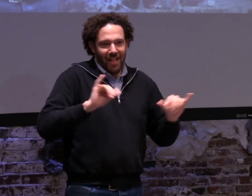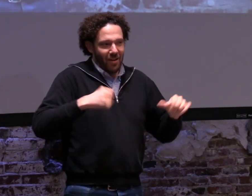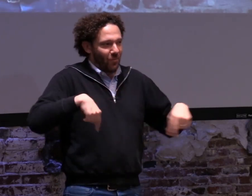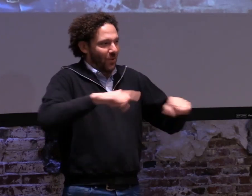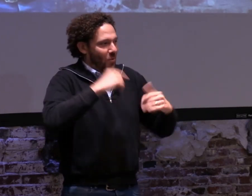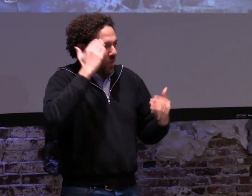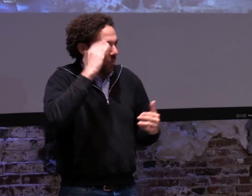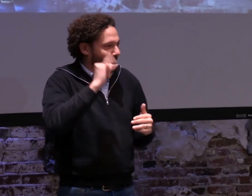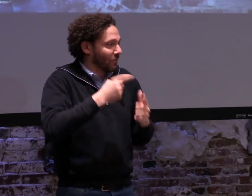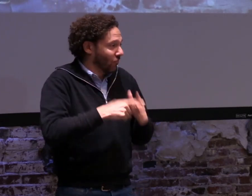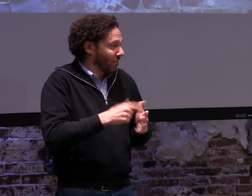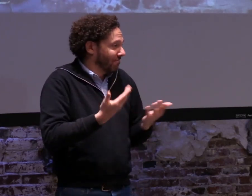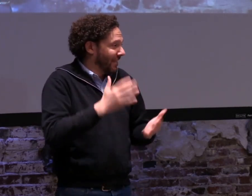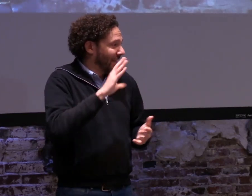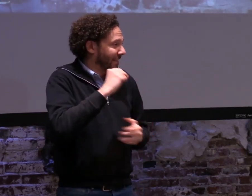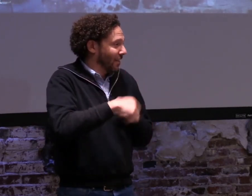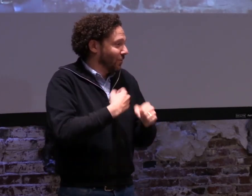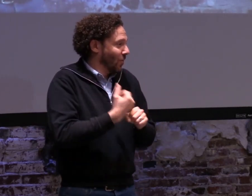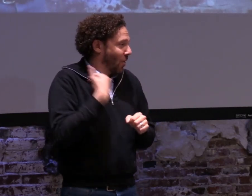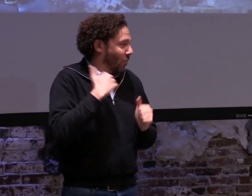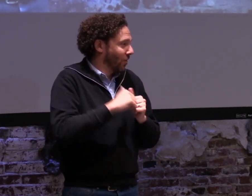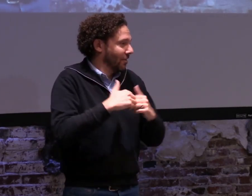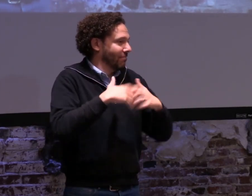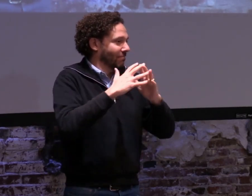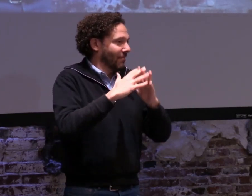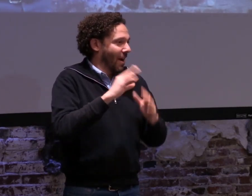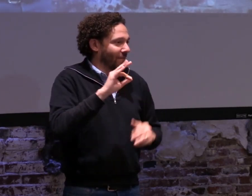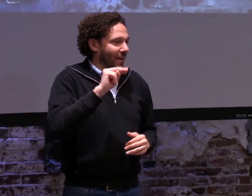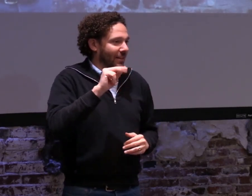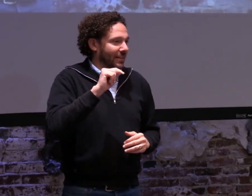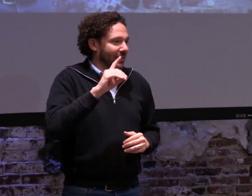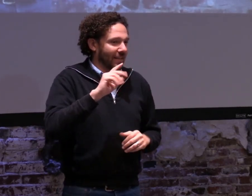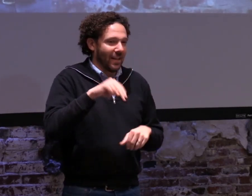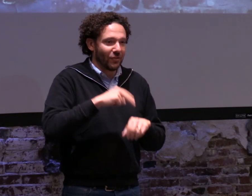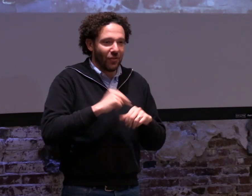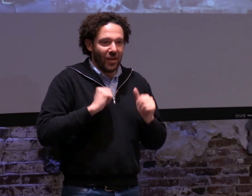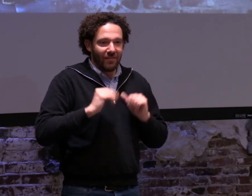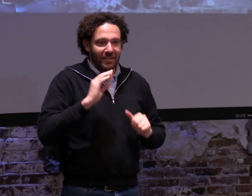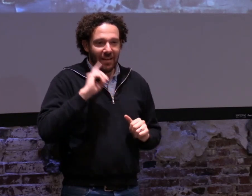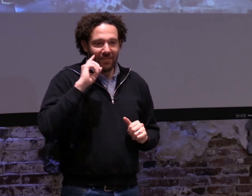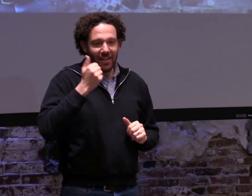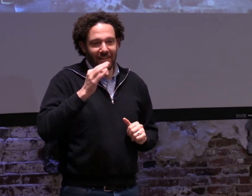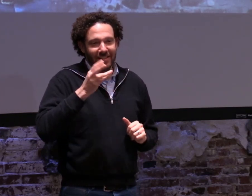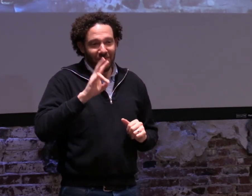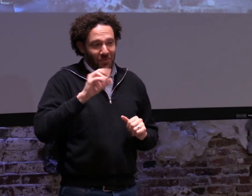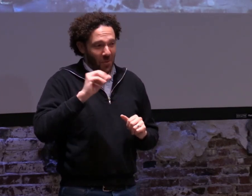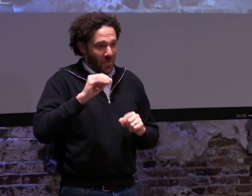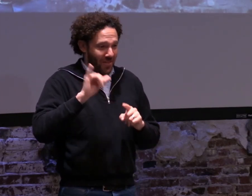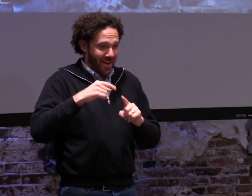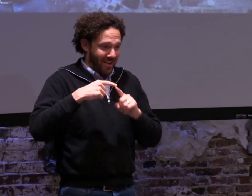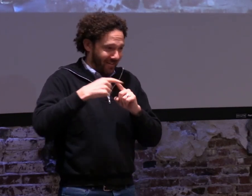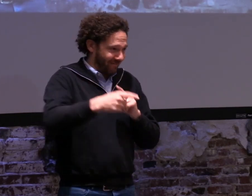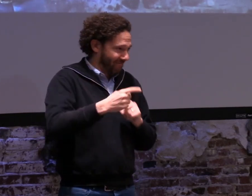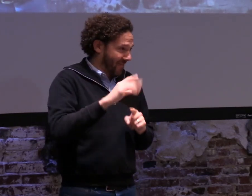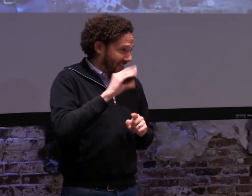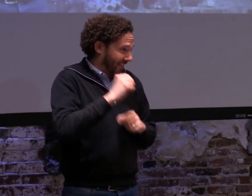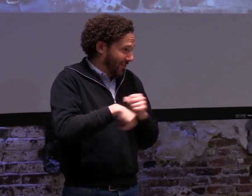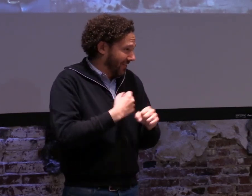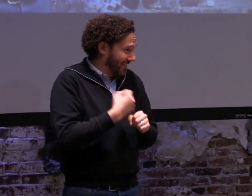professional theater, like what we know it is now, really started 50 years ago with the National Theater of the Deaf through the